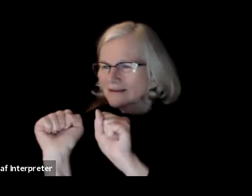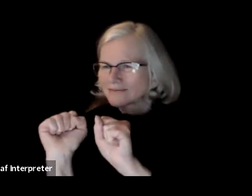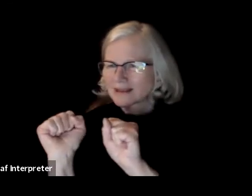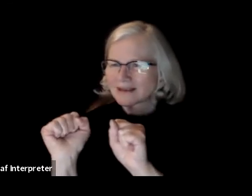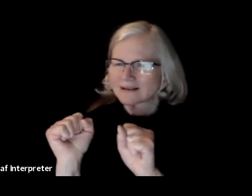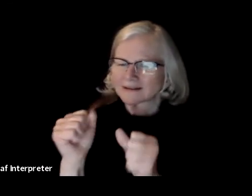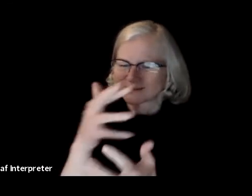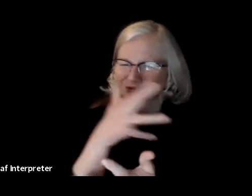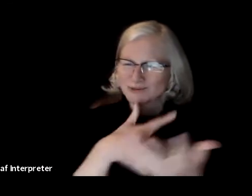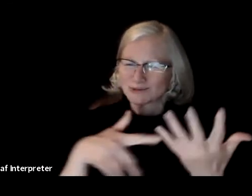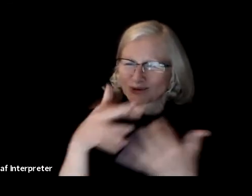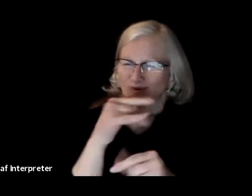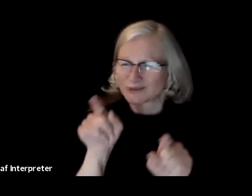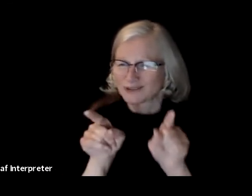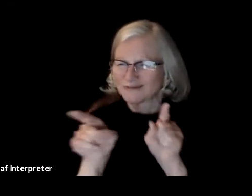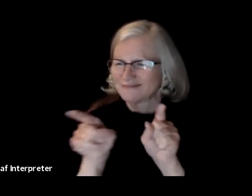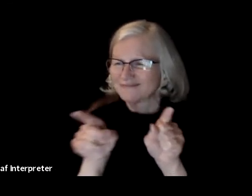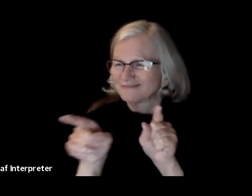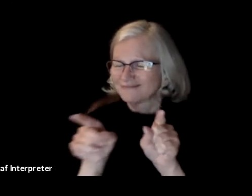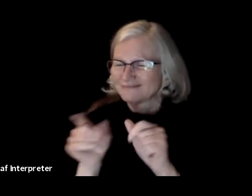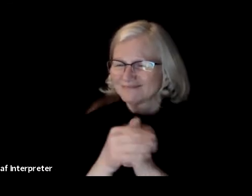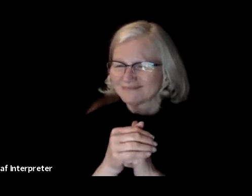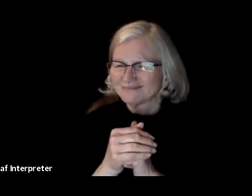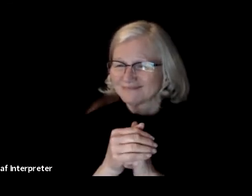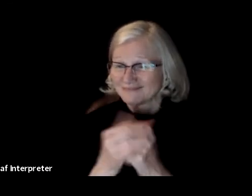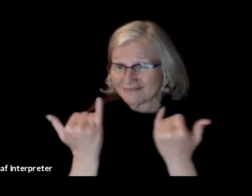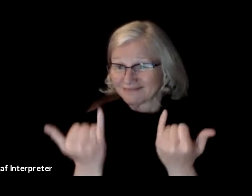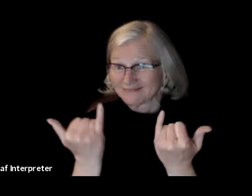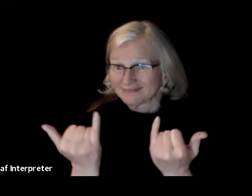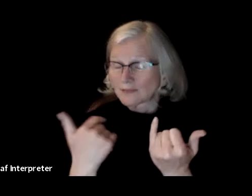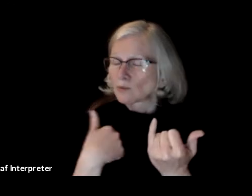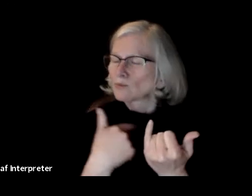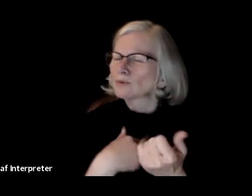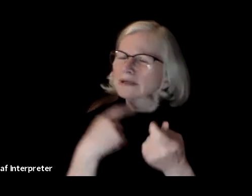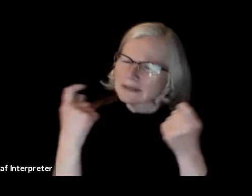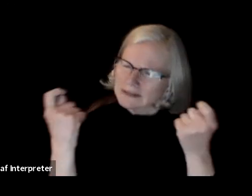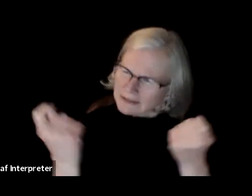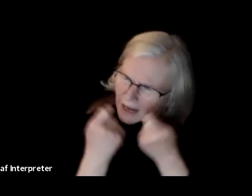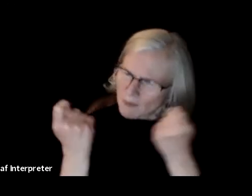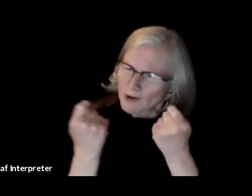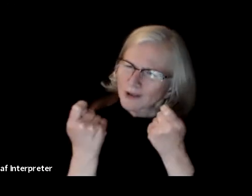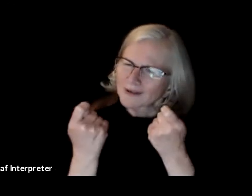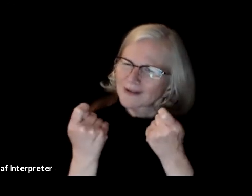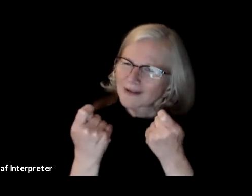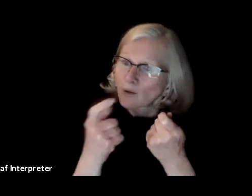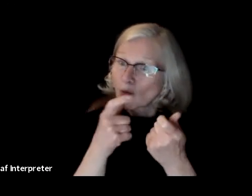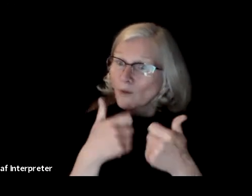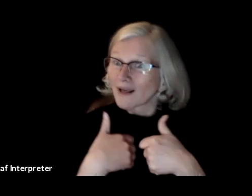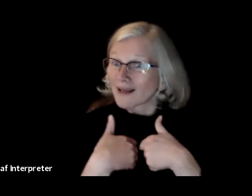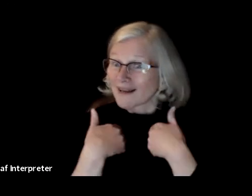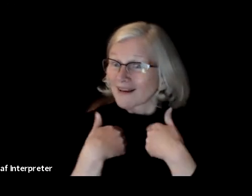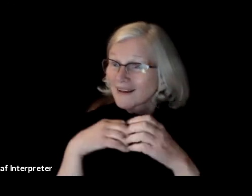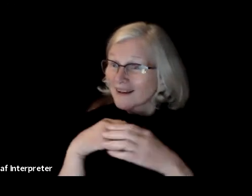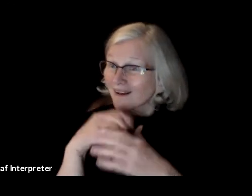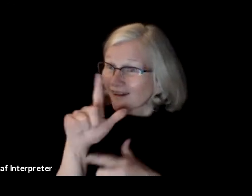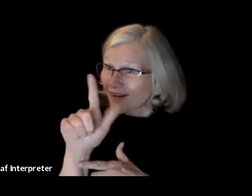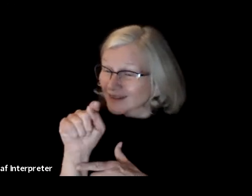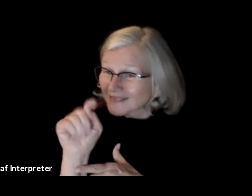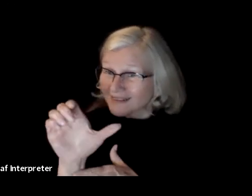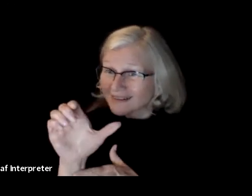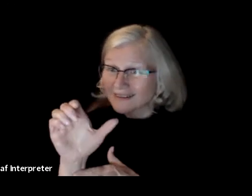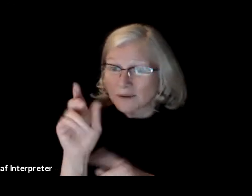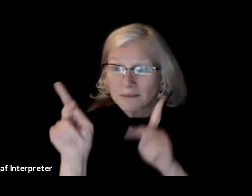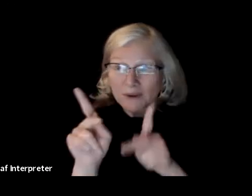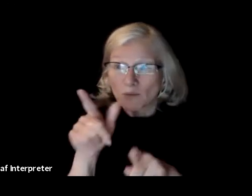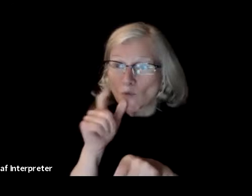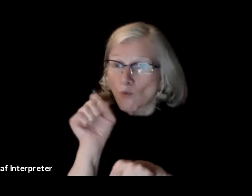But today we rejoice with our residents and our caregivers for the progress that has been made, and that this progress has helped